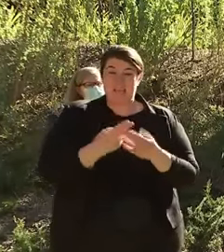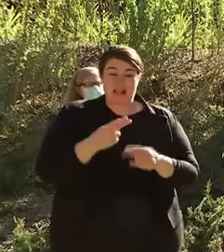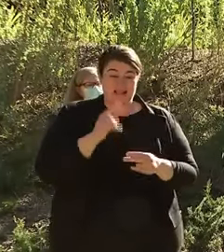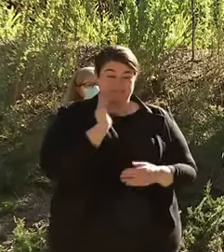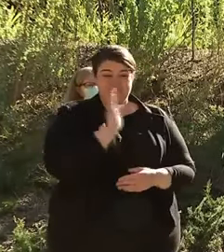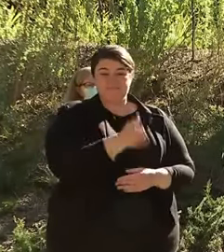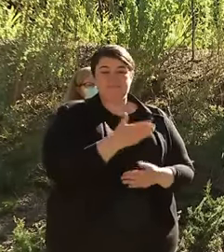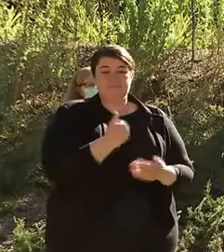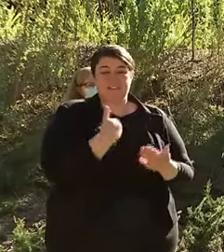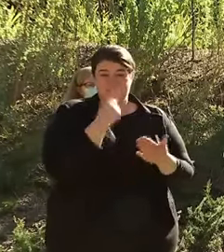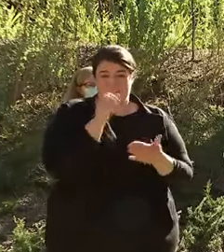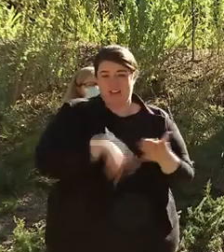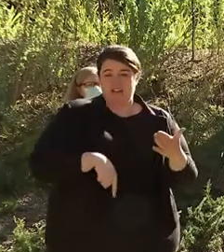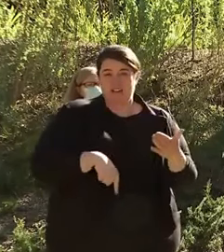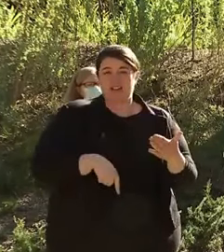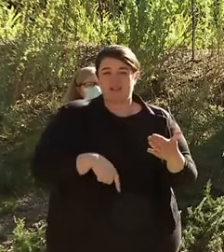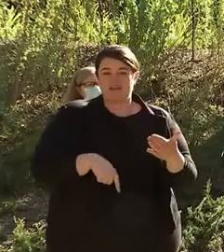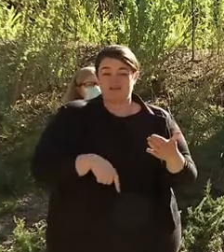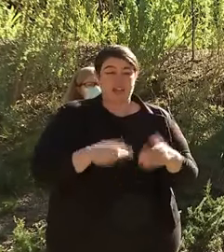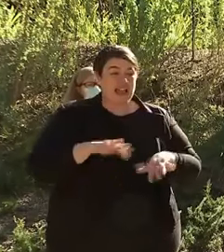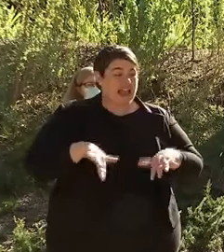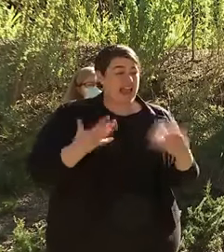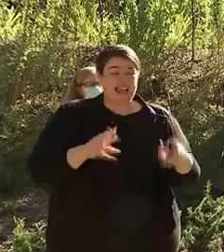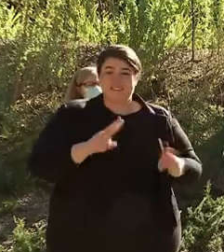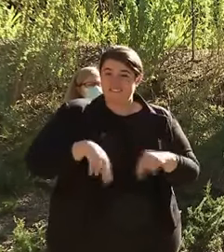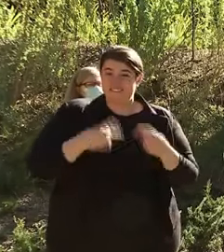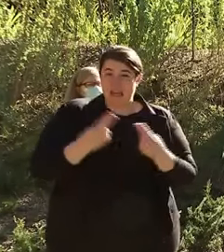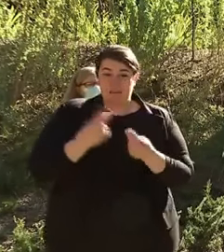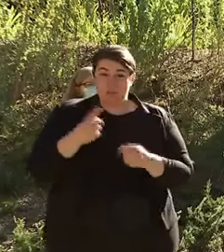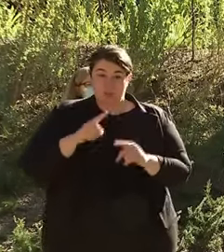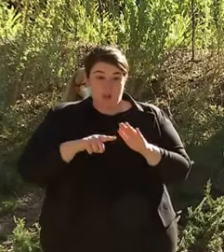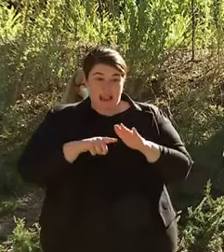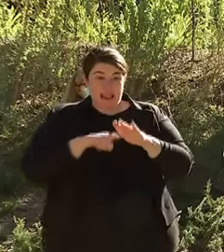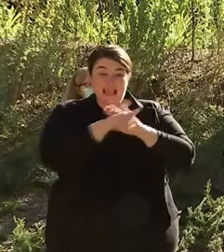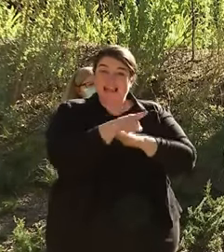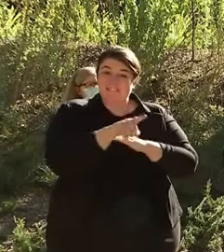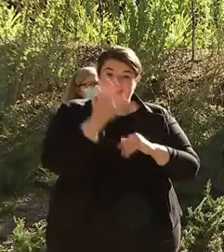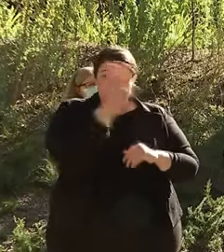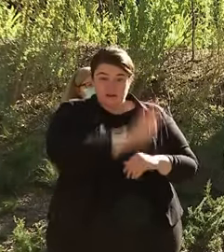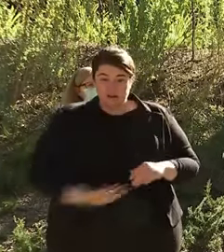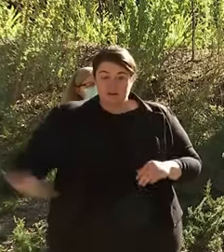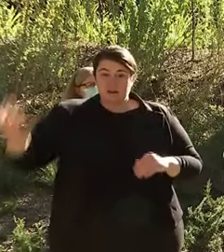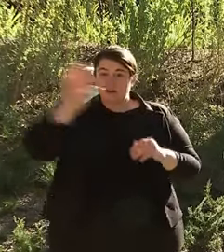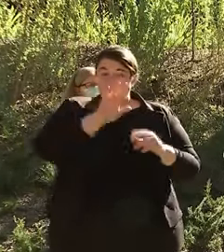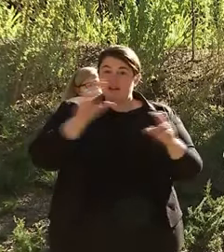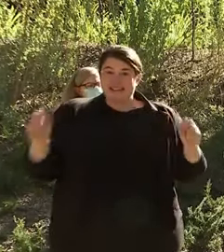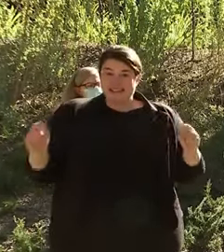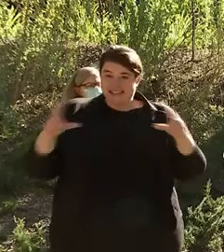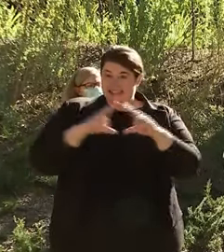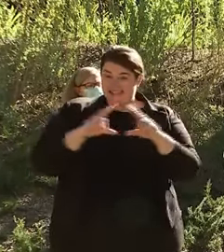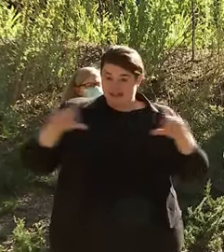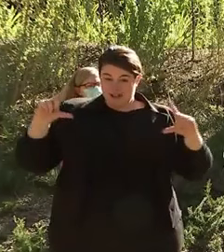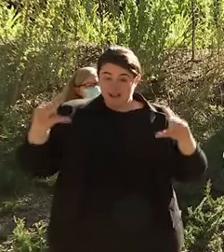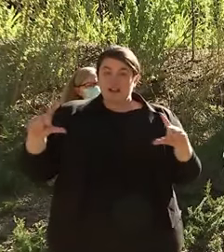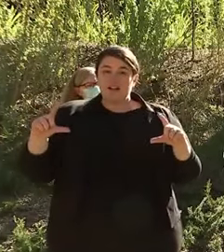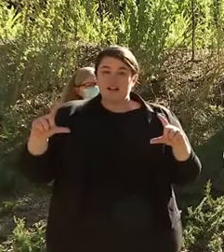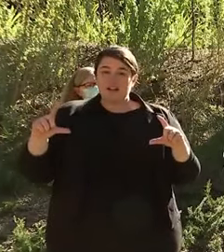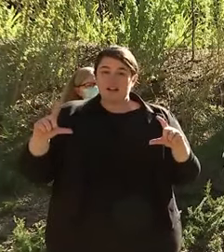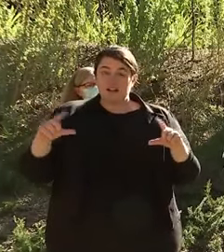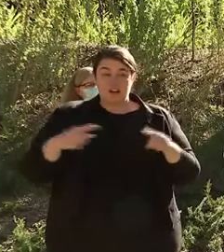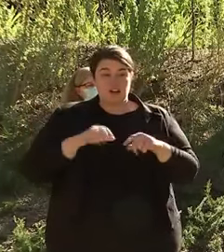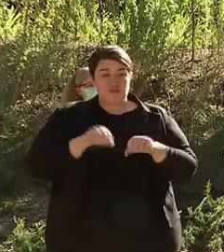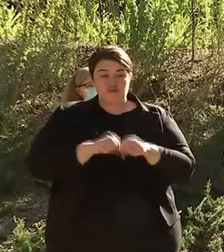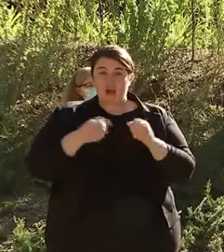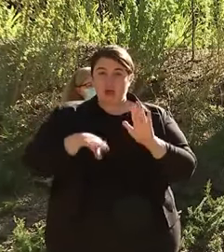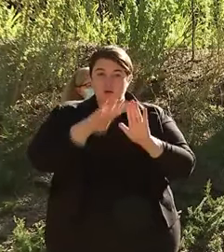infringement notices, and that will happen to any family that's traveled outside the metropolitan area and against the public